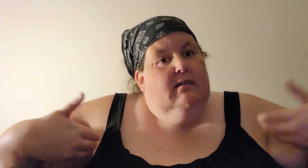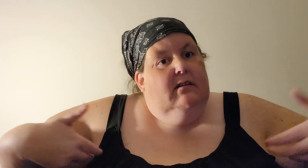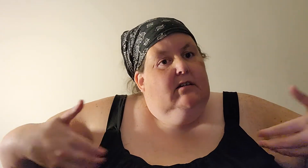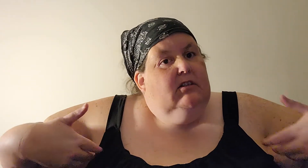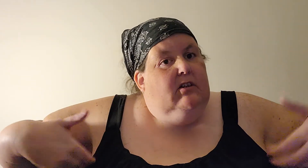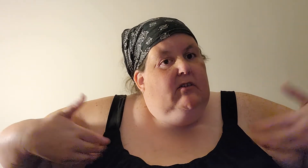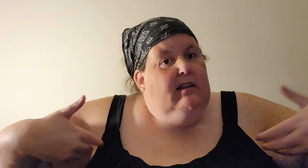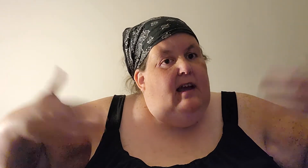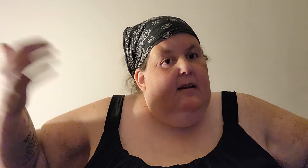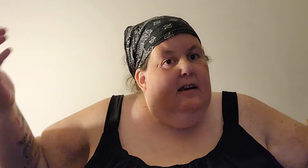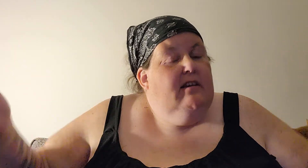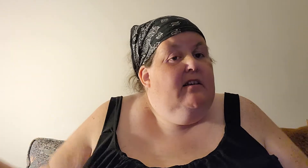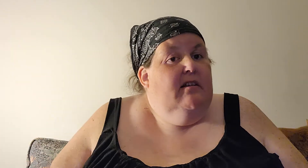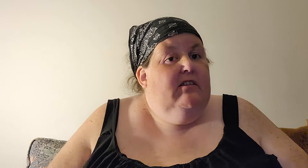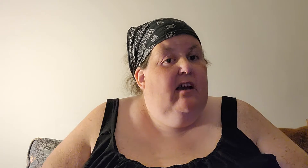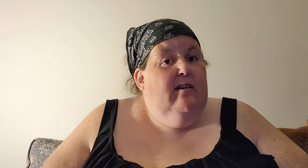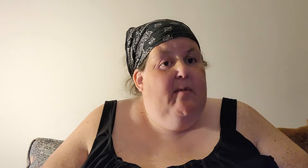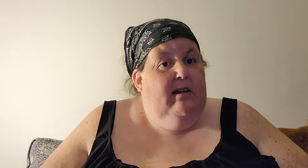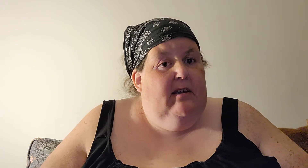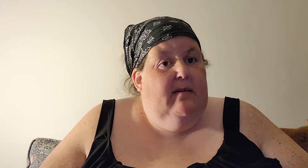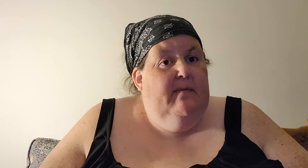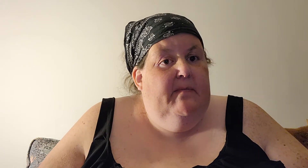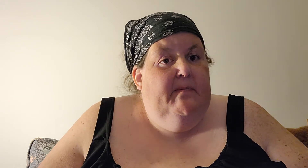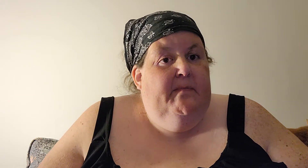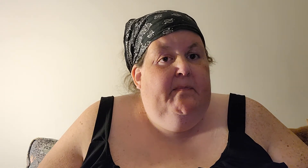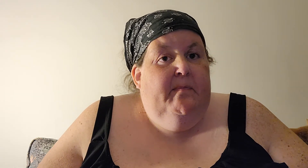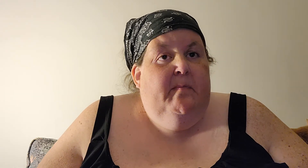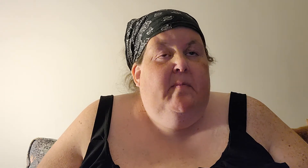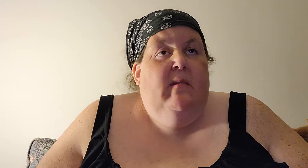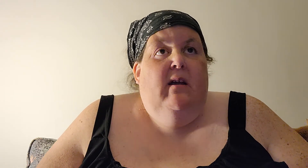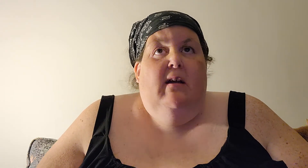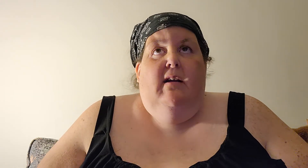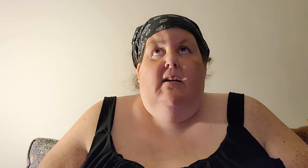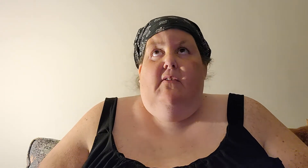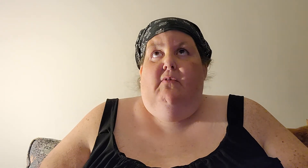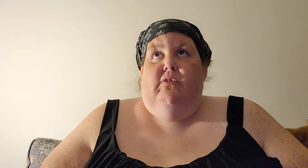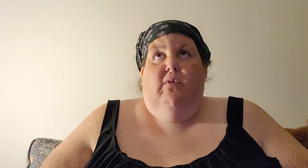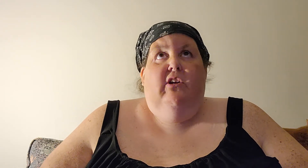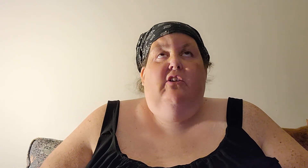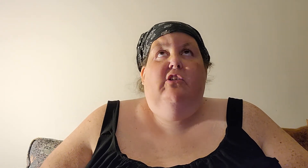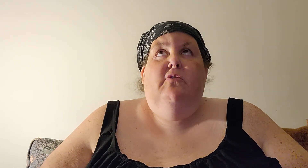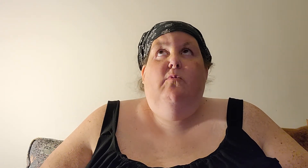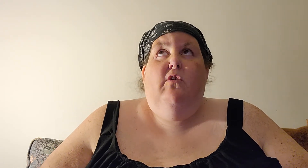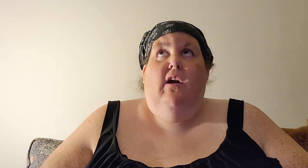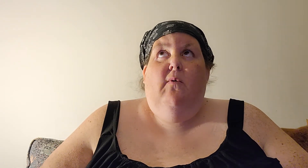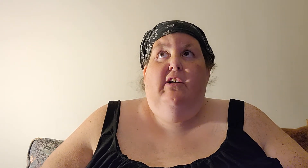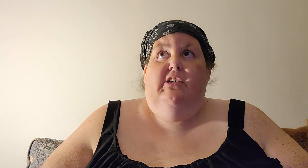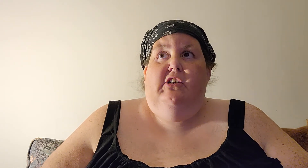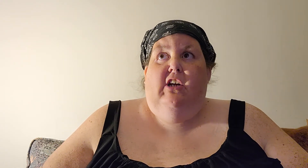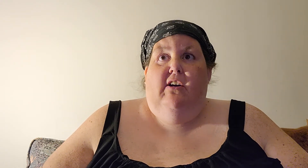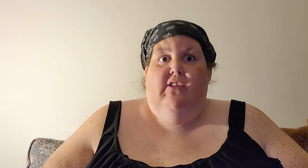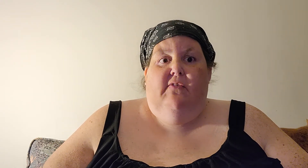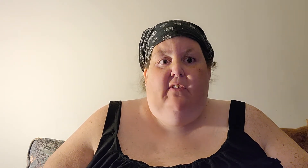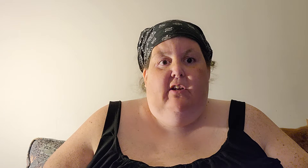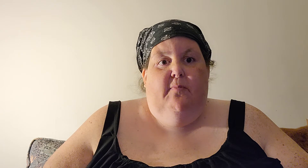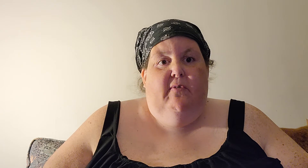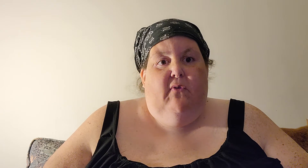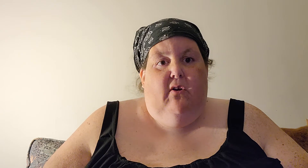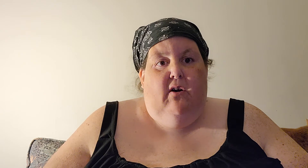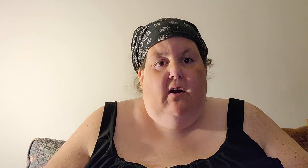You just go like that, and you signed monkey. There was one or two more I wanted to share in this video before